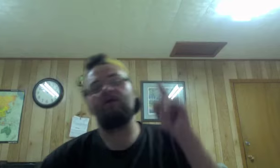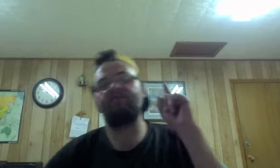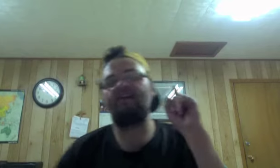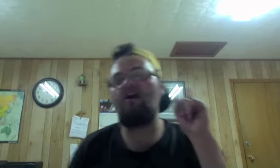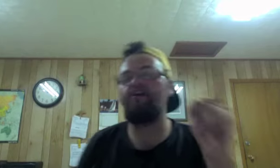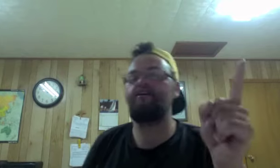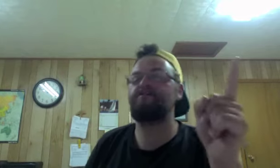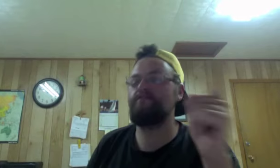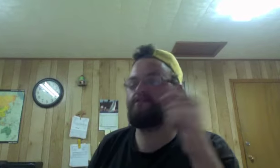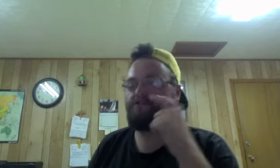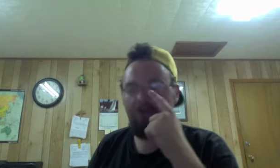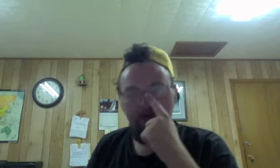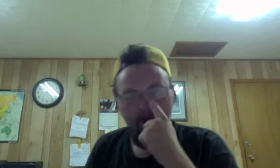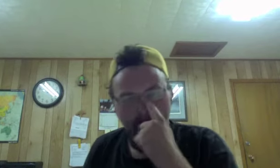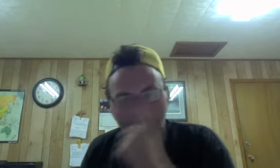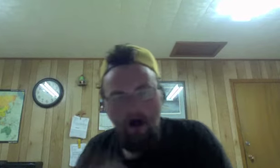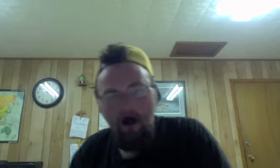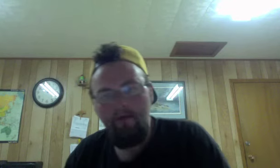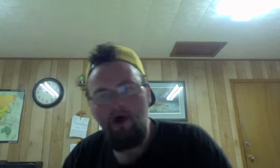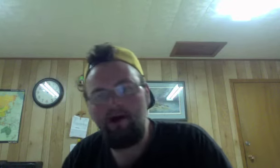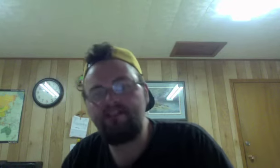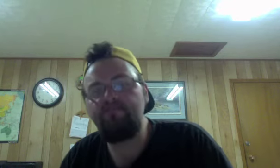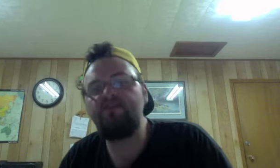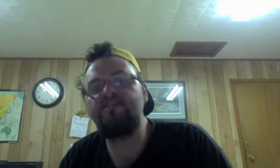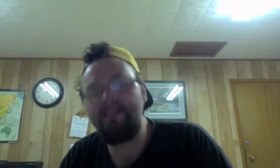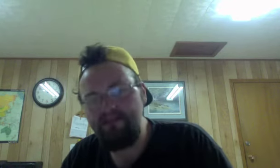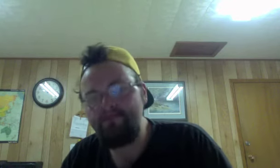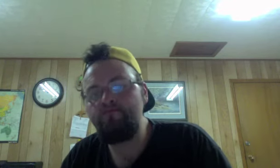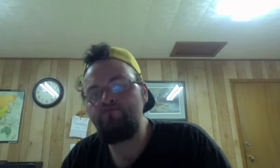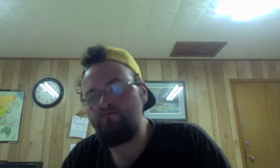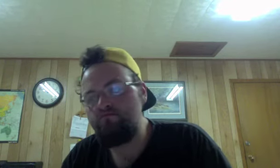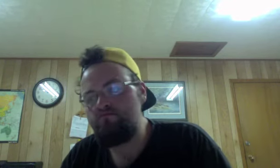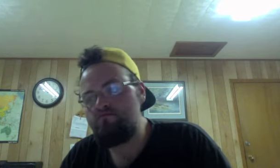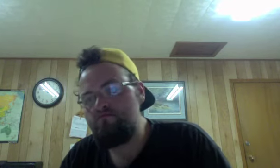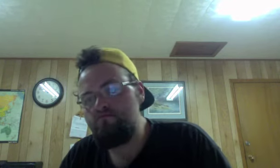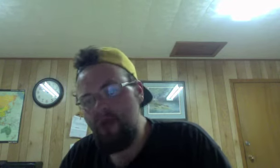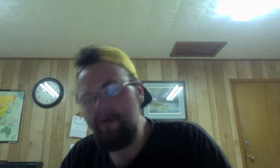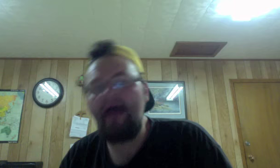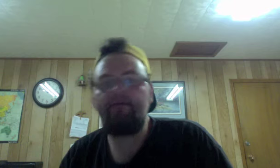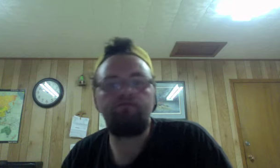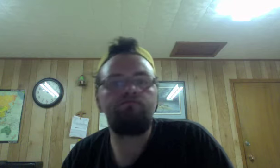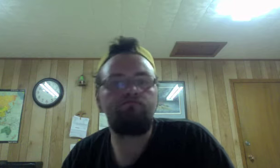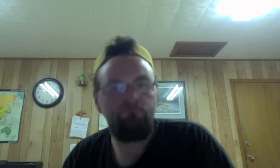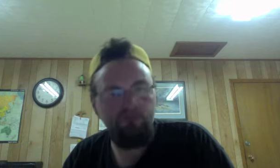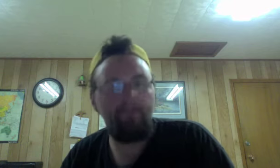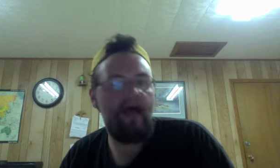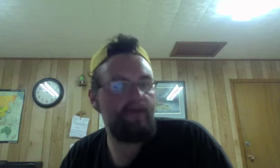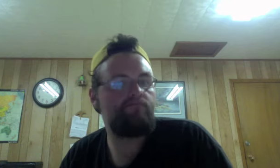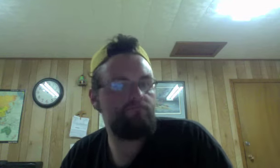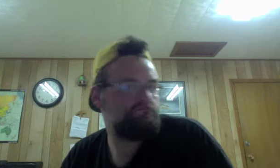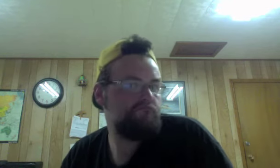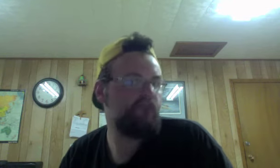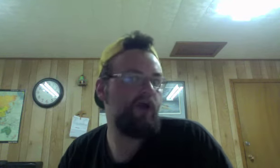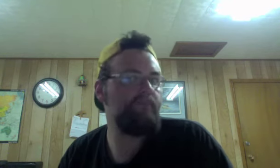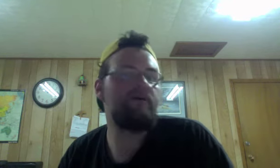with the Argonauts first um Argonauts in the preseason not bad not bad not great but